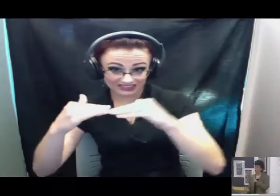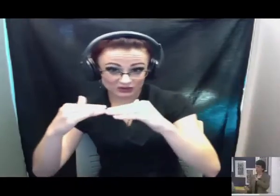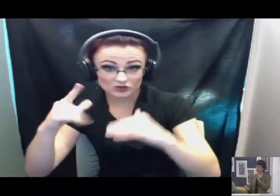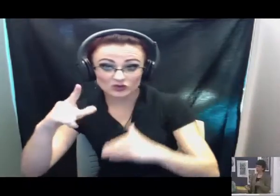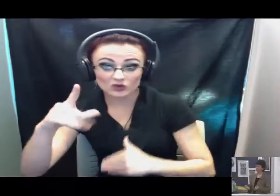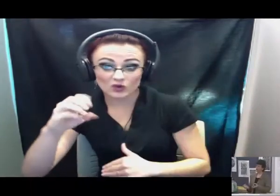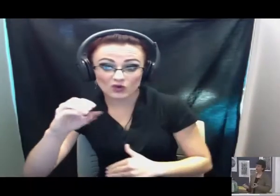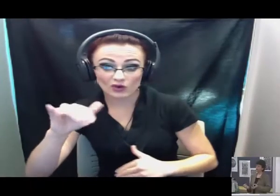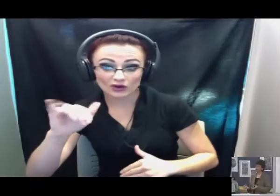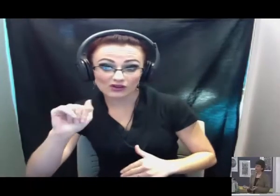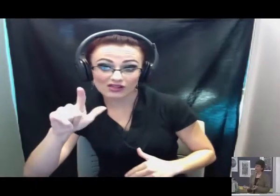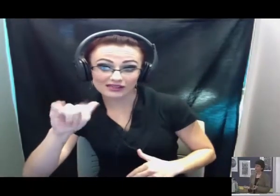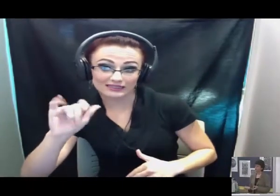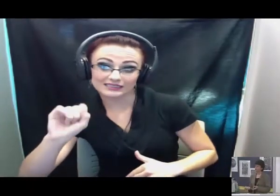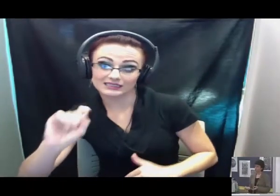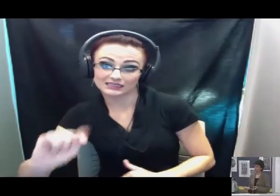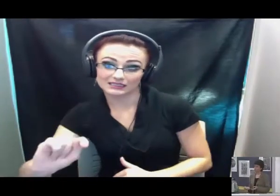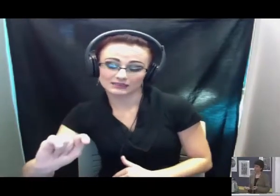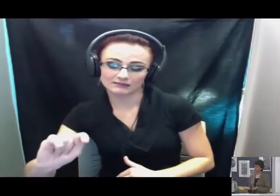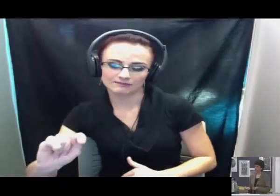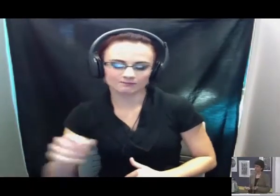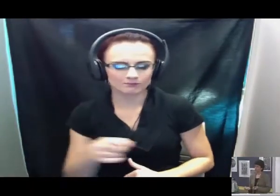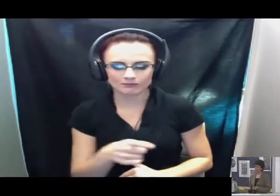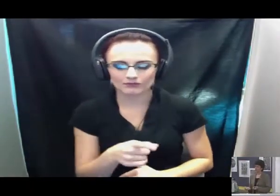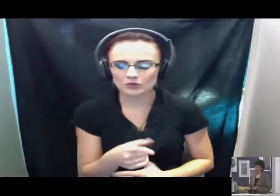They were loyal to who?